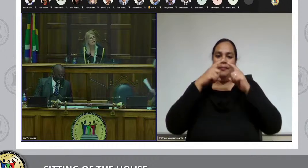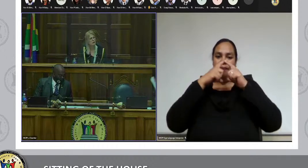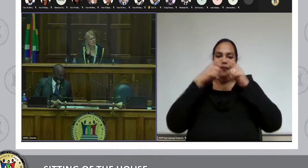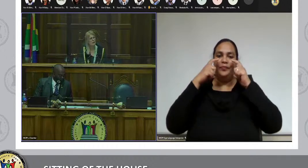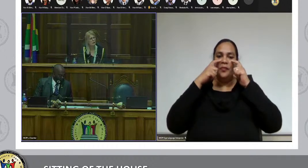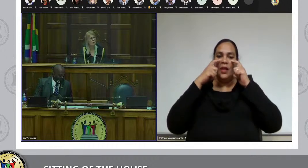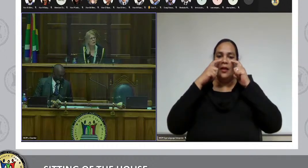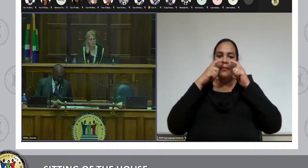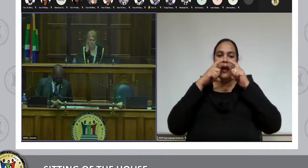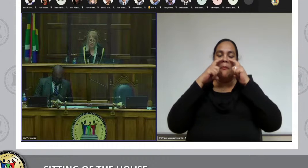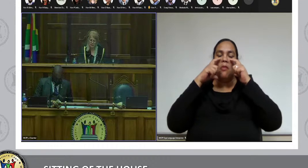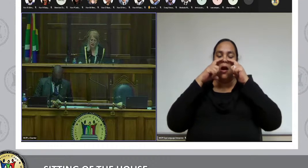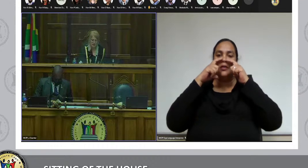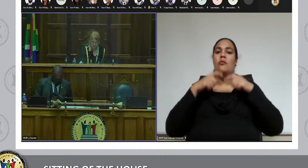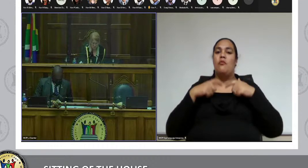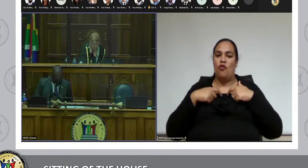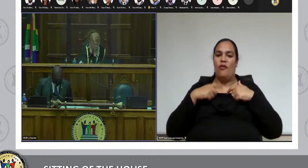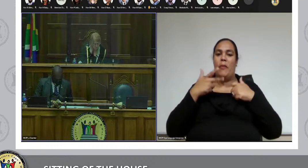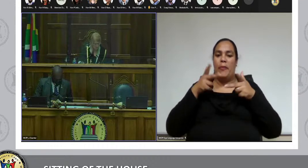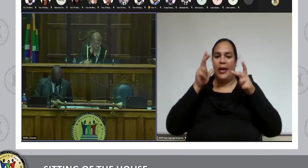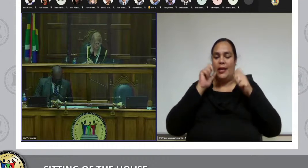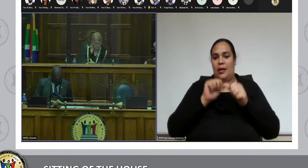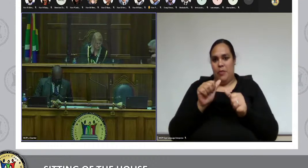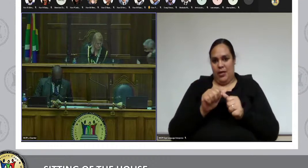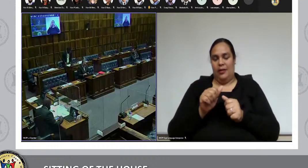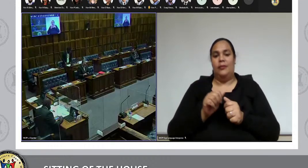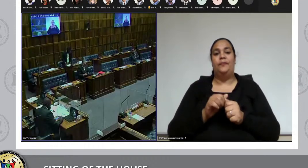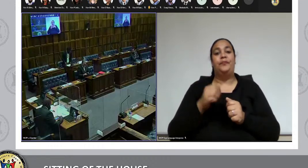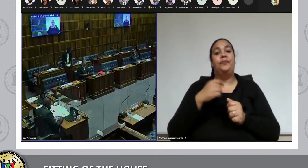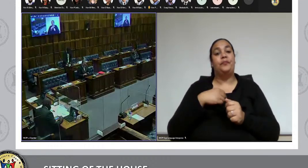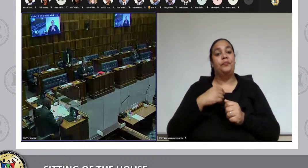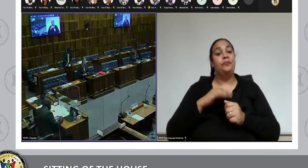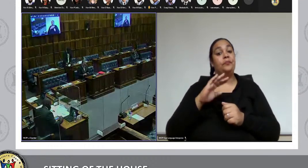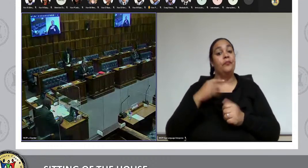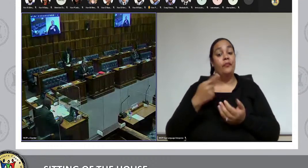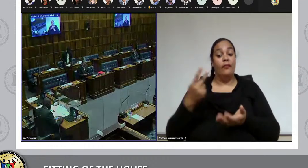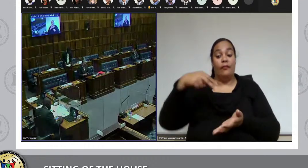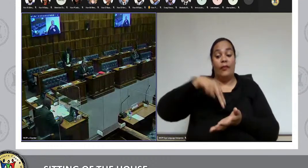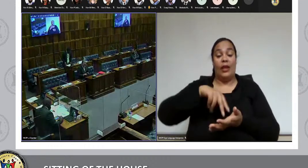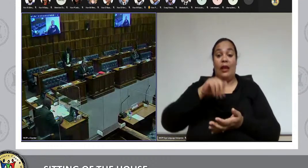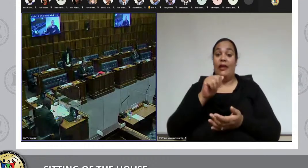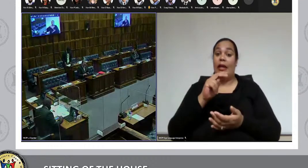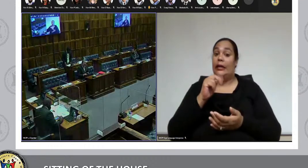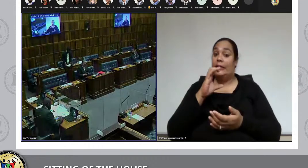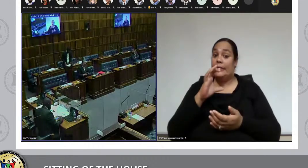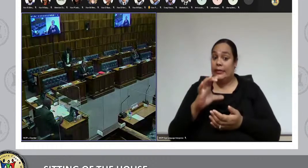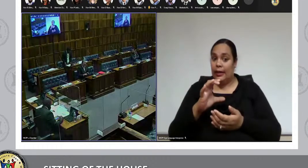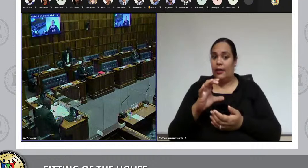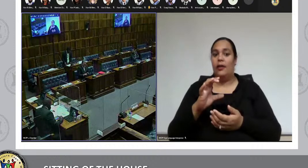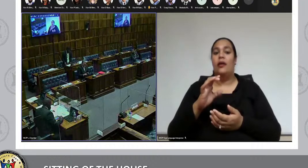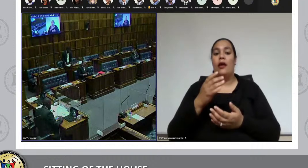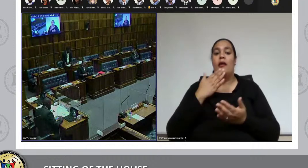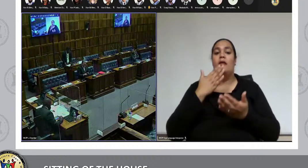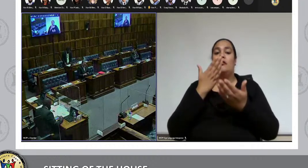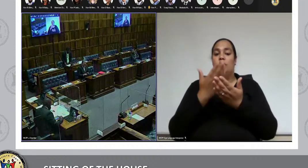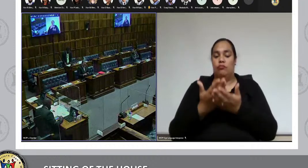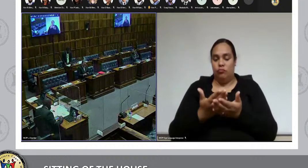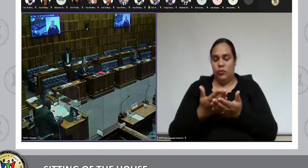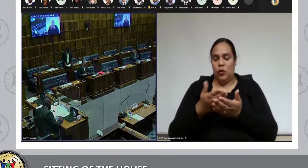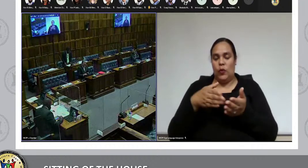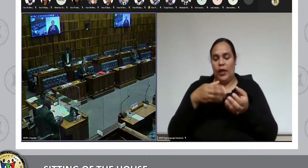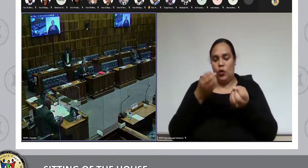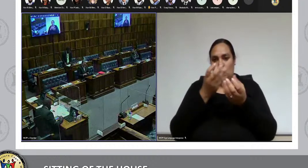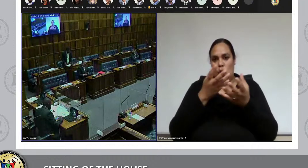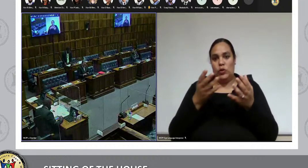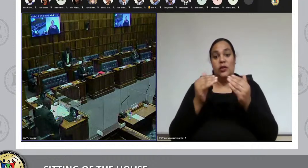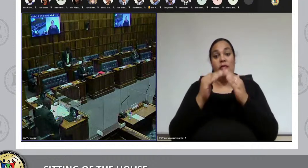mic, the mask, then Deputy Speaker. That I rise on behalf of the African National Congress and I move a motion without notice